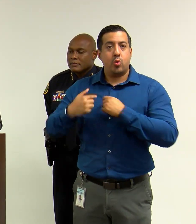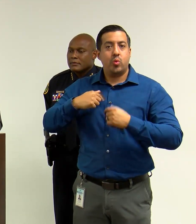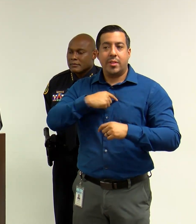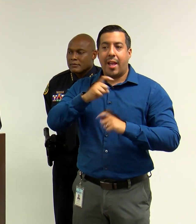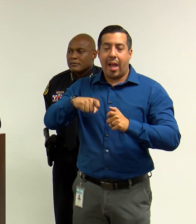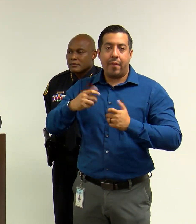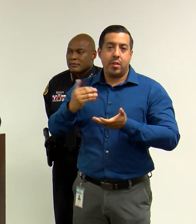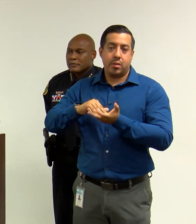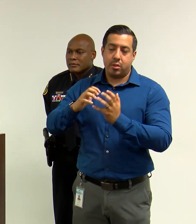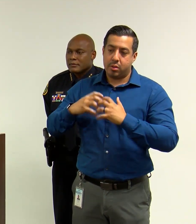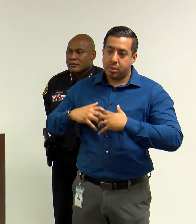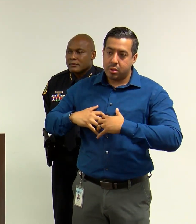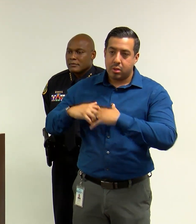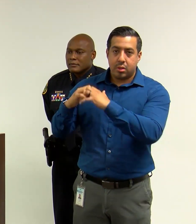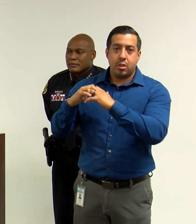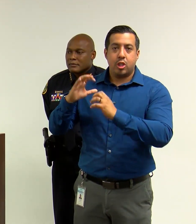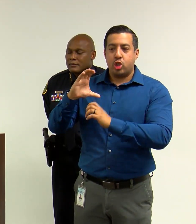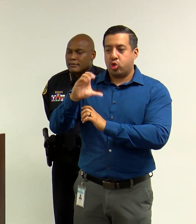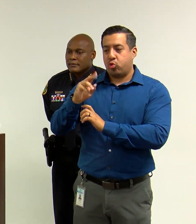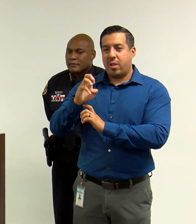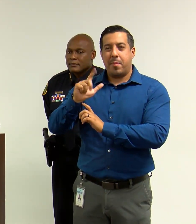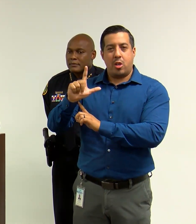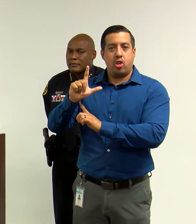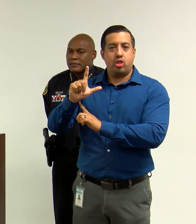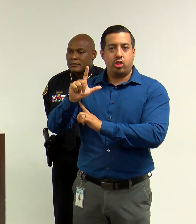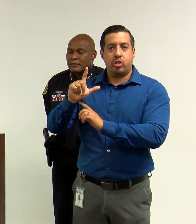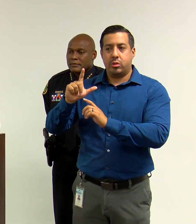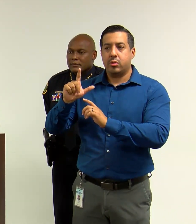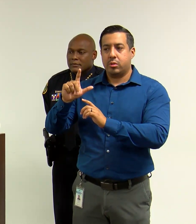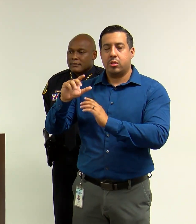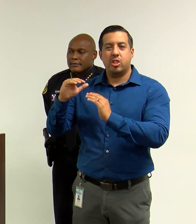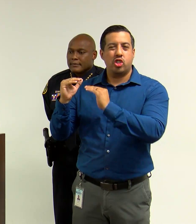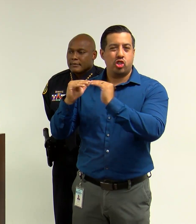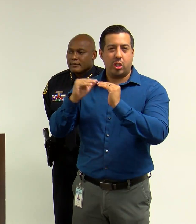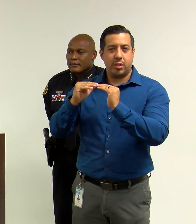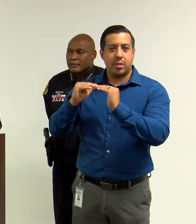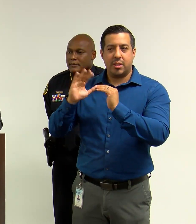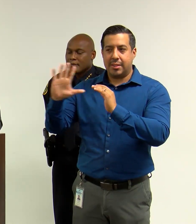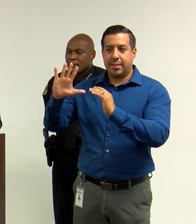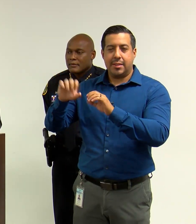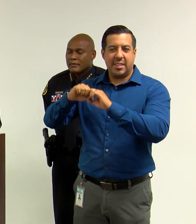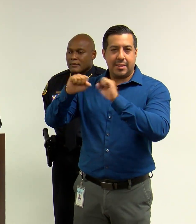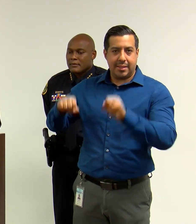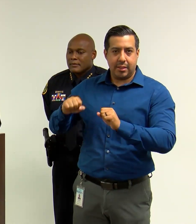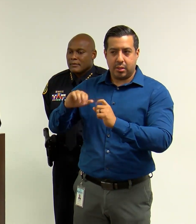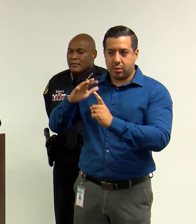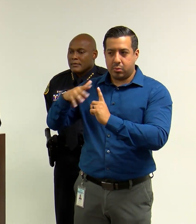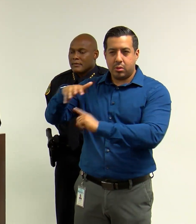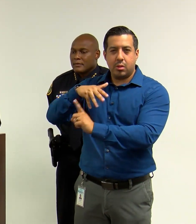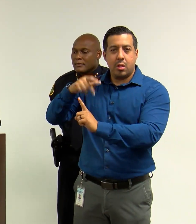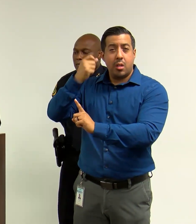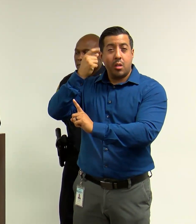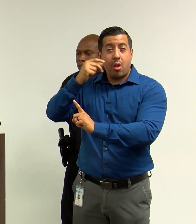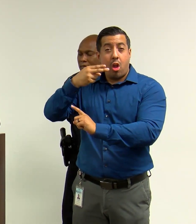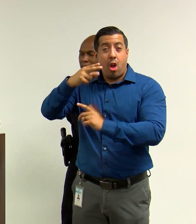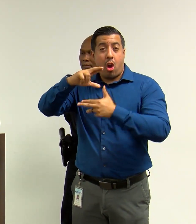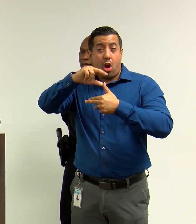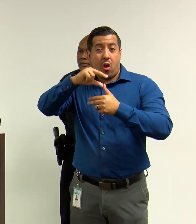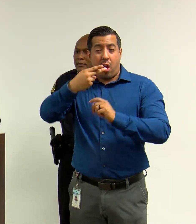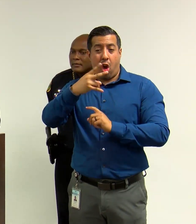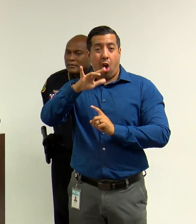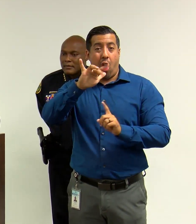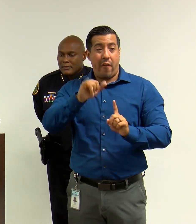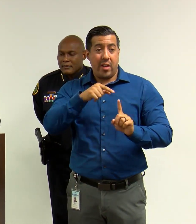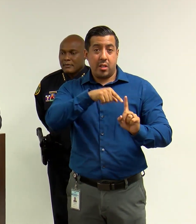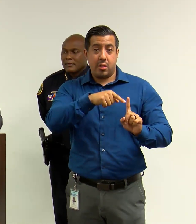rebuild the criminal justice ecosystem. Because if you all can recall, after Hurricane Harvey, some of